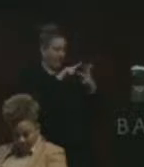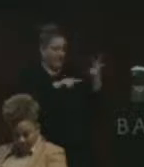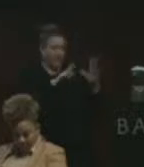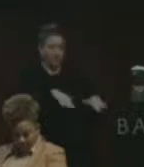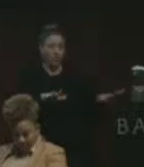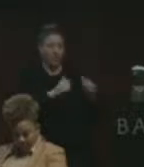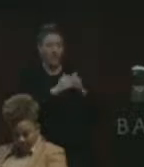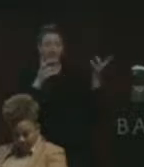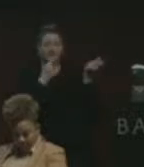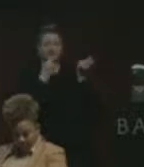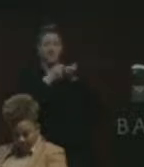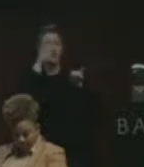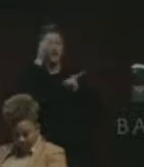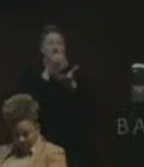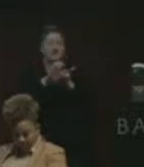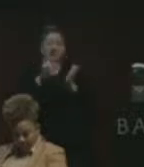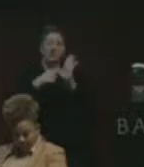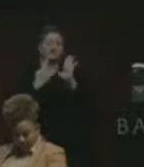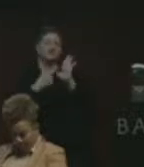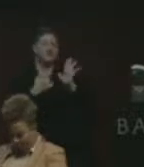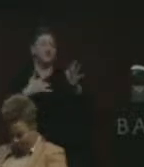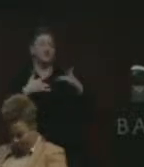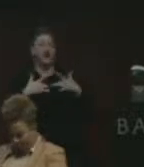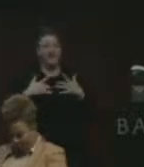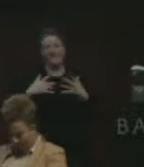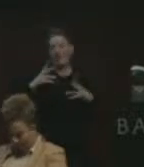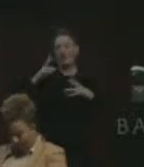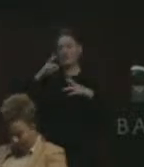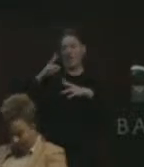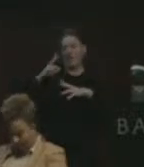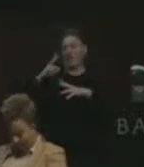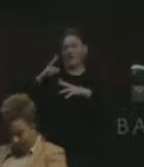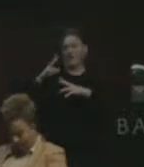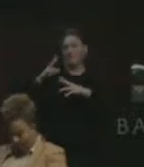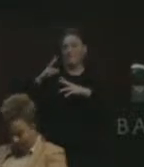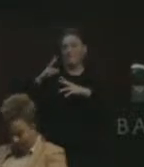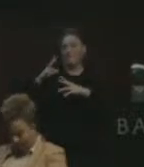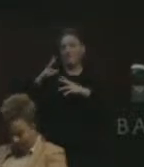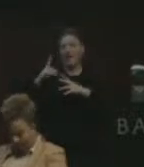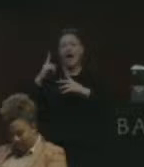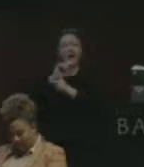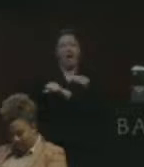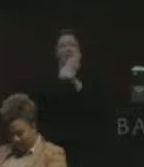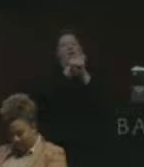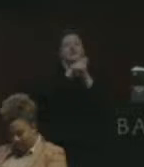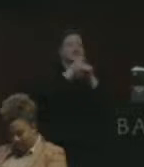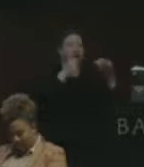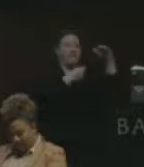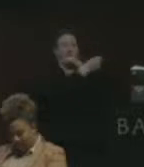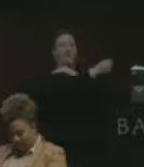husband. There were times I spent a few days locked up for my belief in justice and decent rights for us